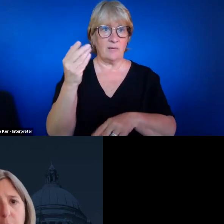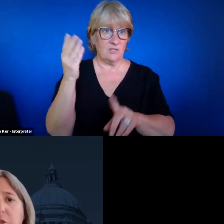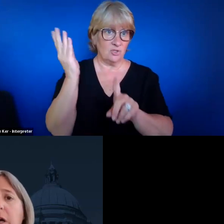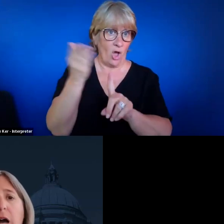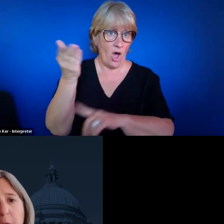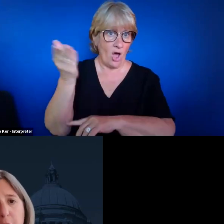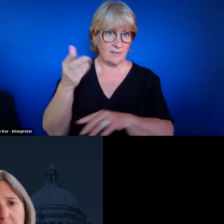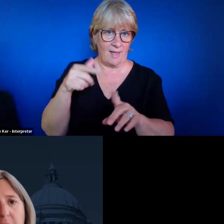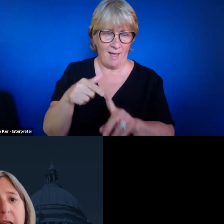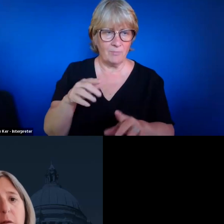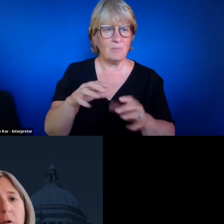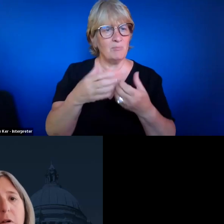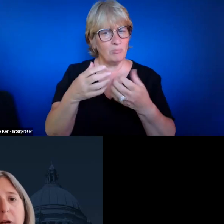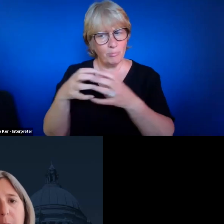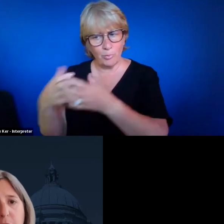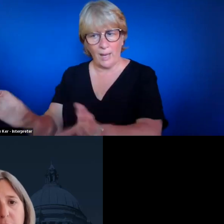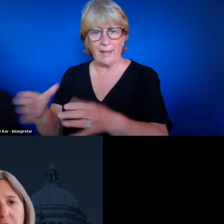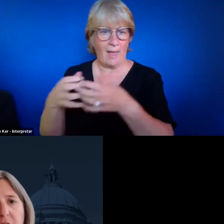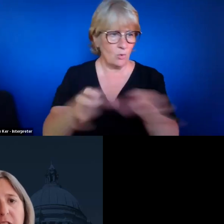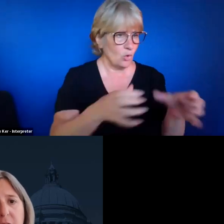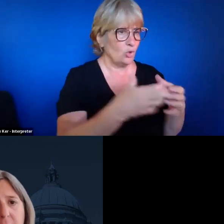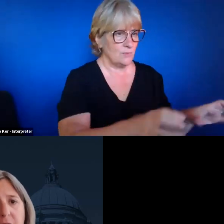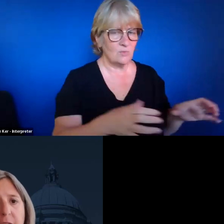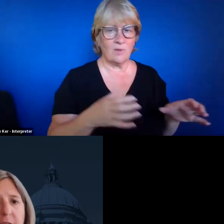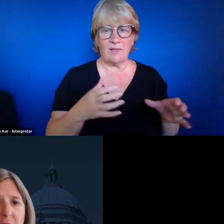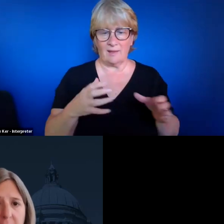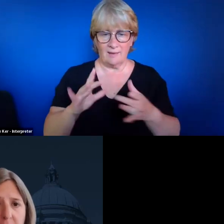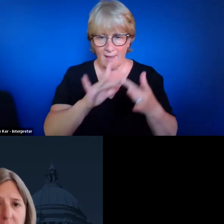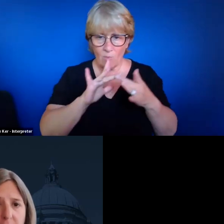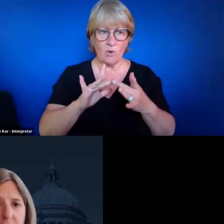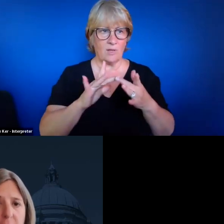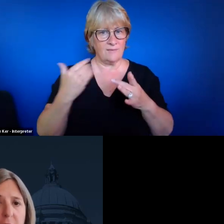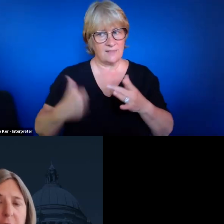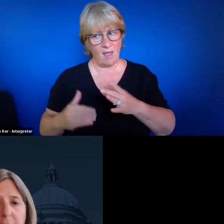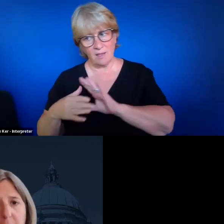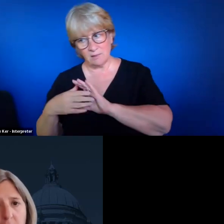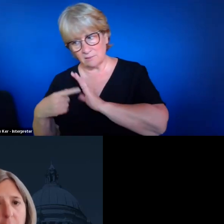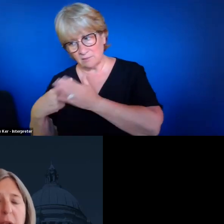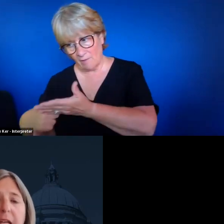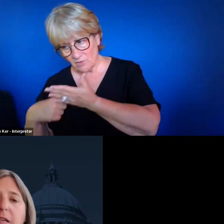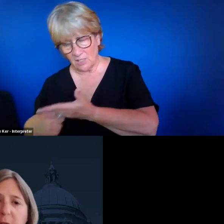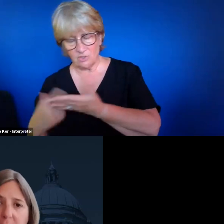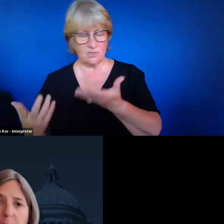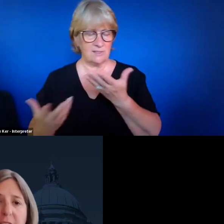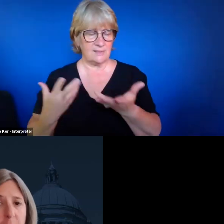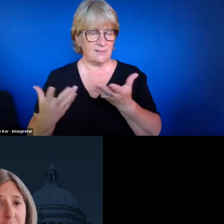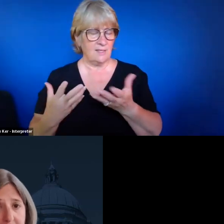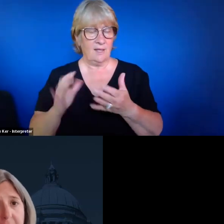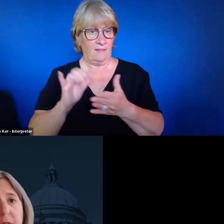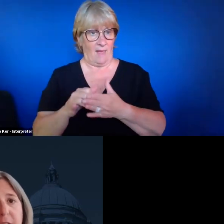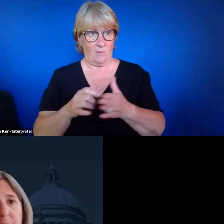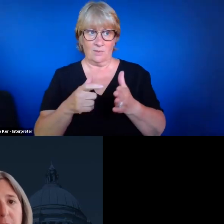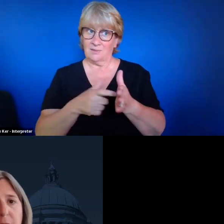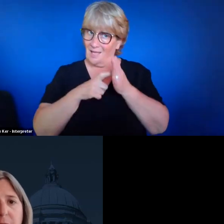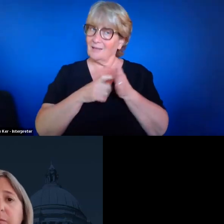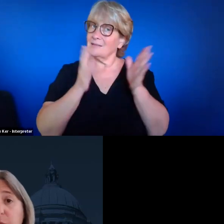breakout groups, opportunity to network, opportunity to discuss and have side conversations. I don't know. I mean, that would take some planning.